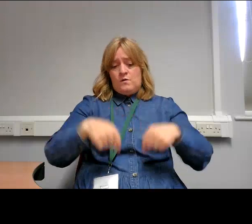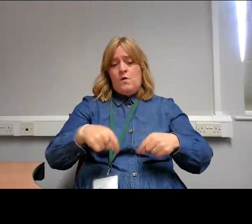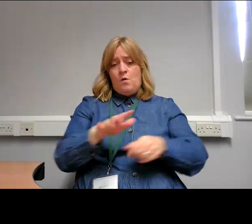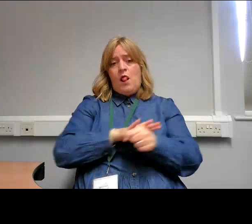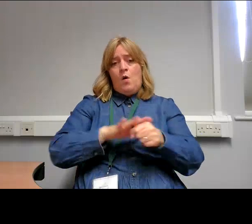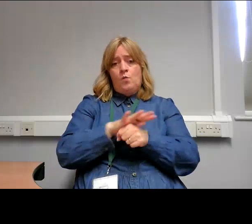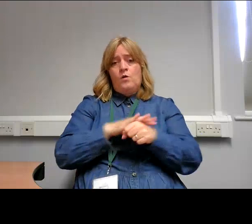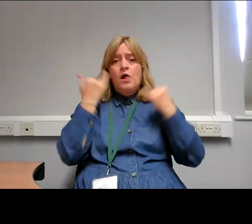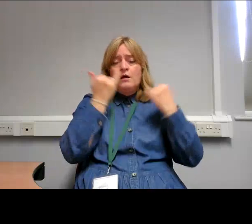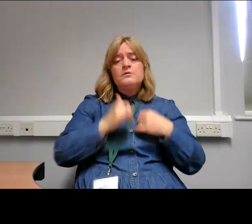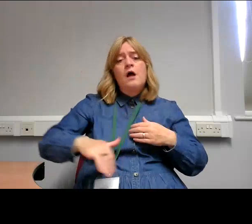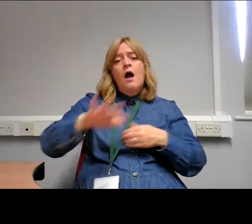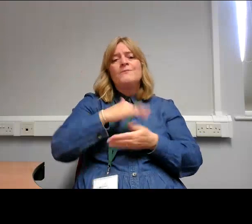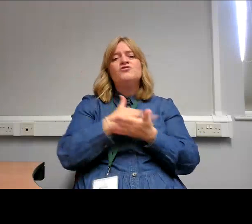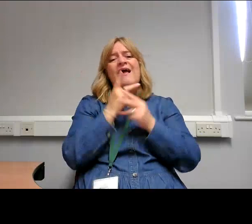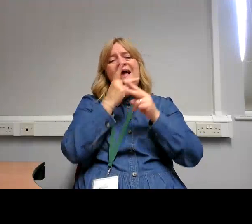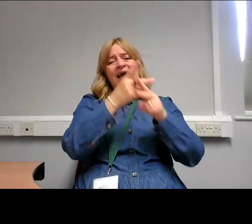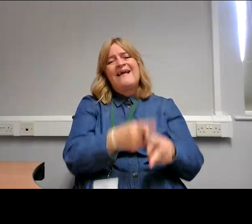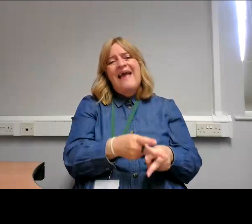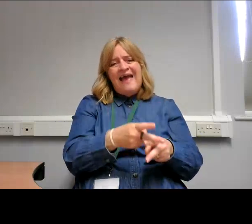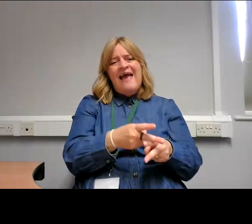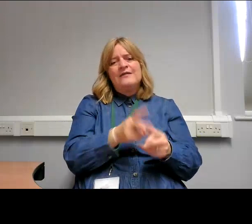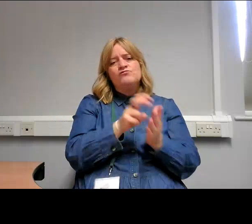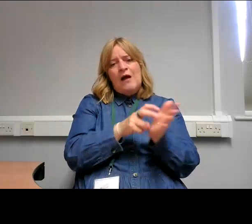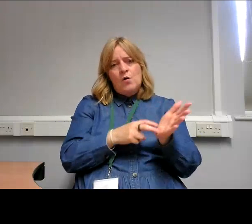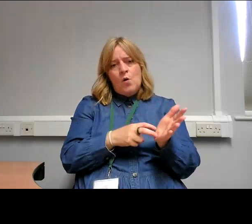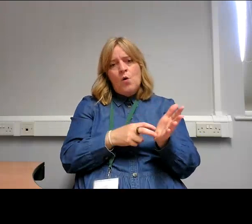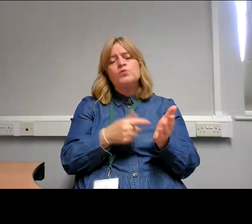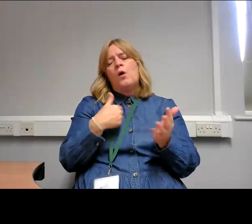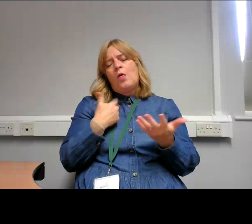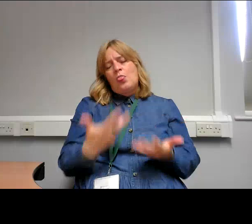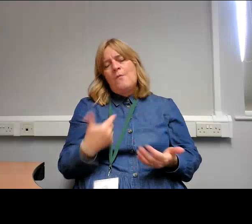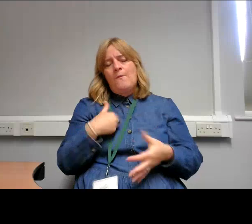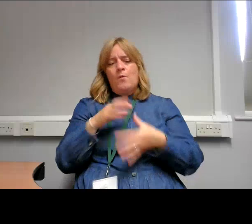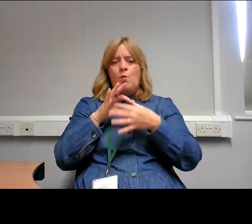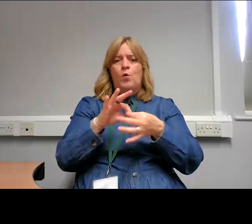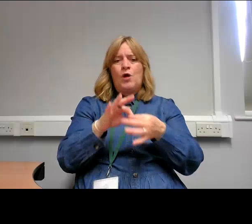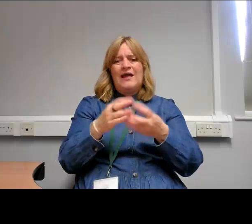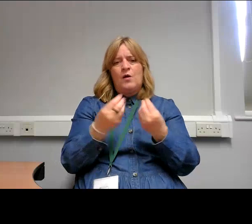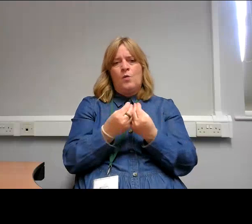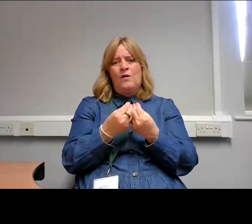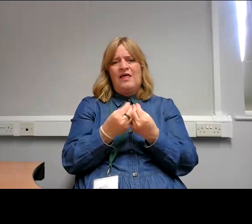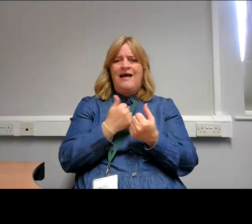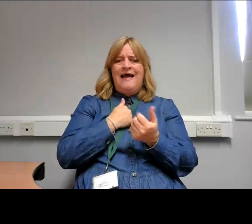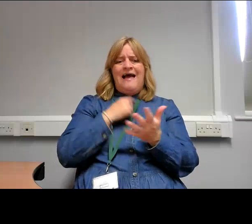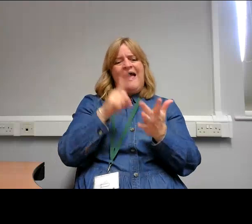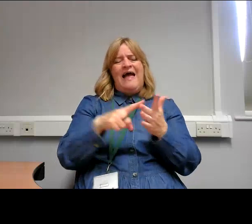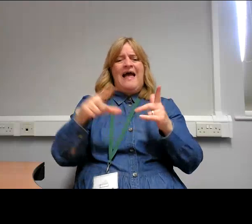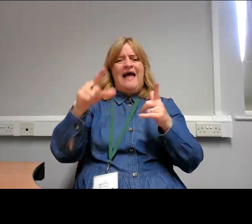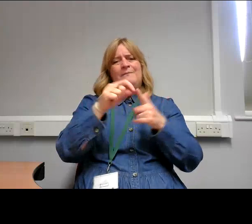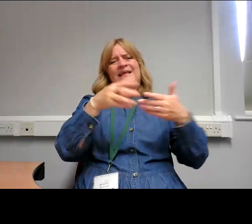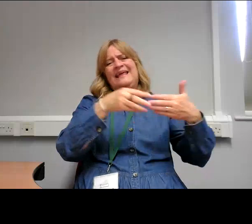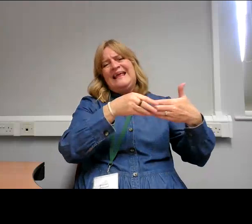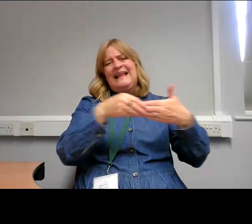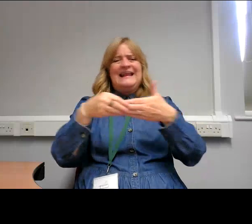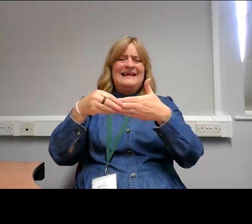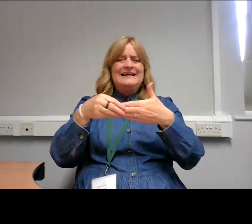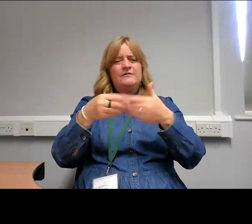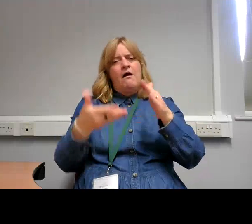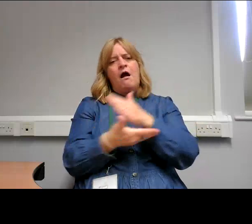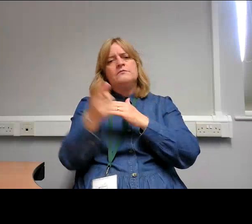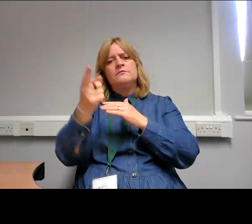record mechanism. And at the moment, we're working with our IP leads for the Pathfinder to try and get them